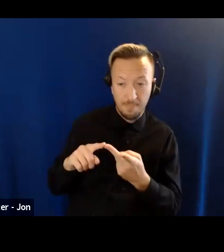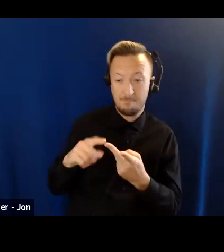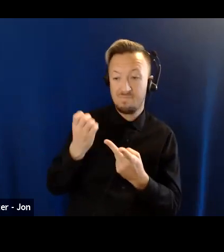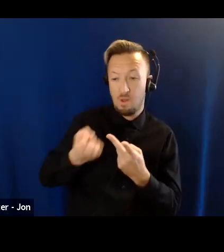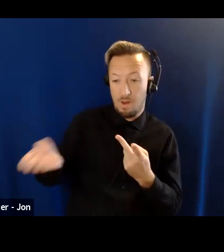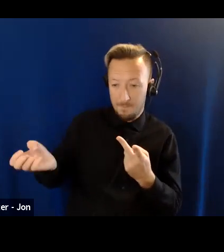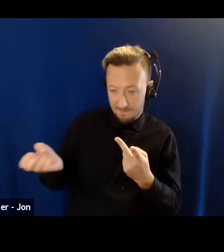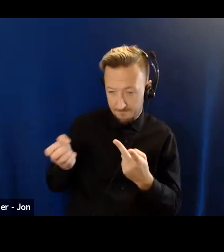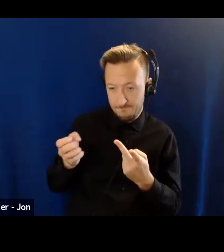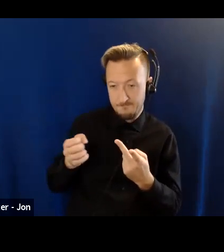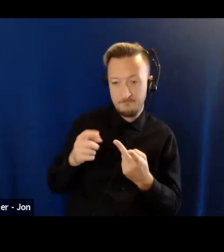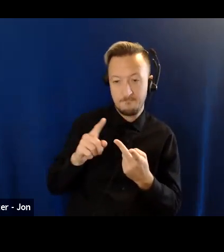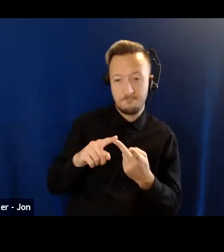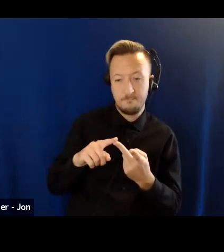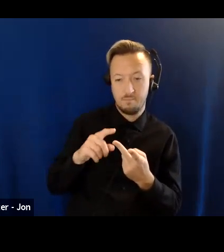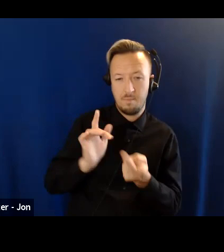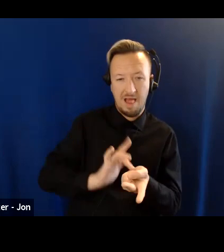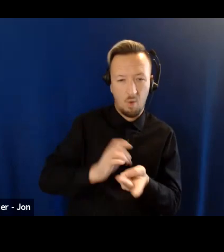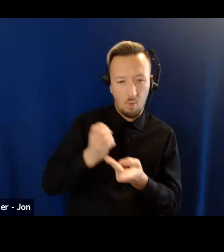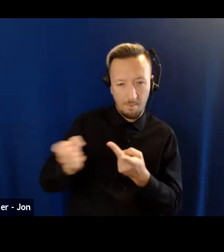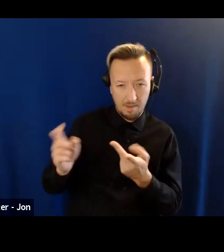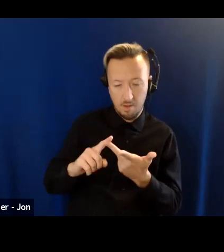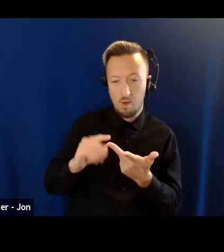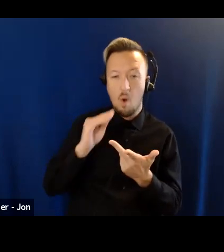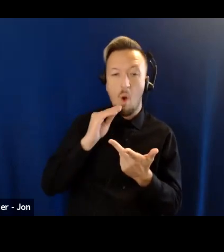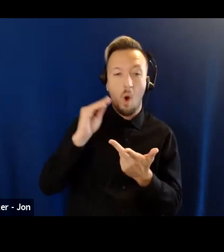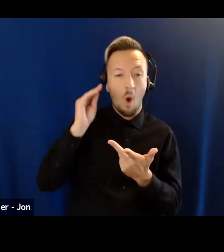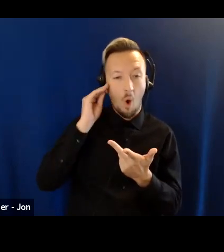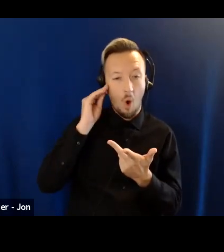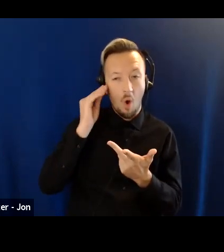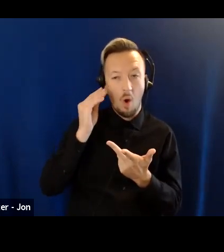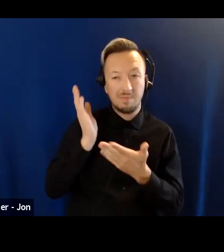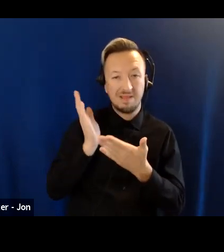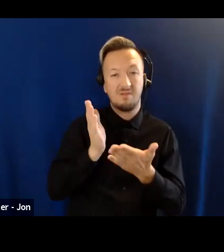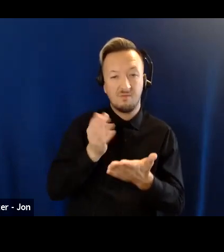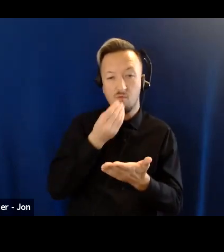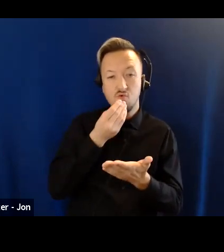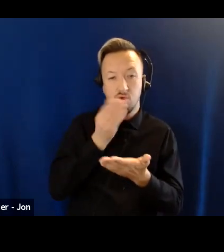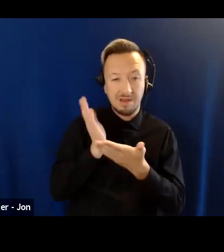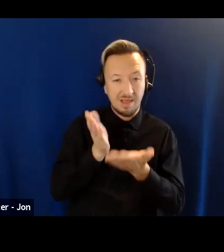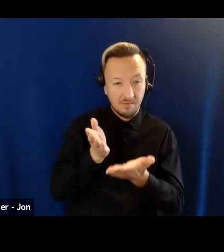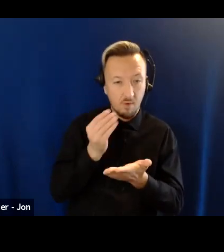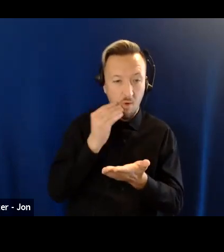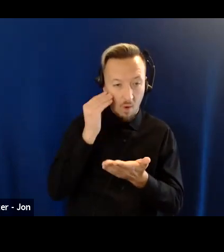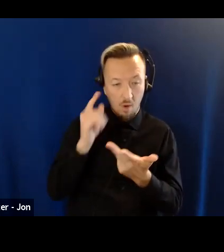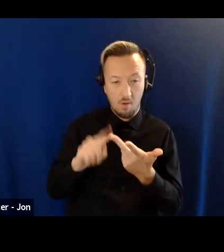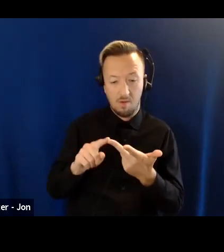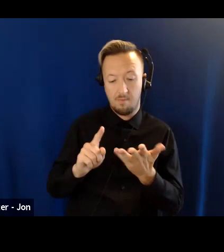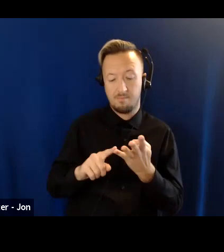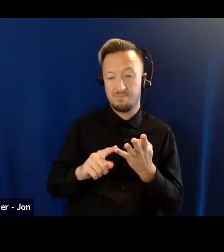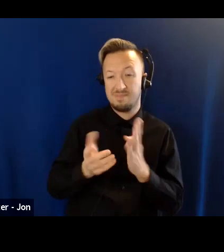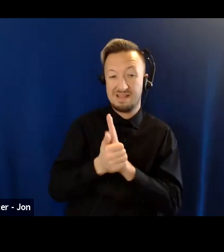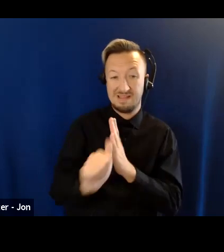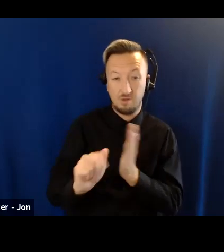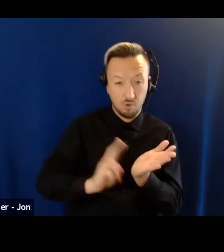is provided, home delivered meals if needed, skilled